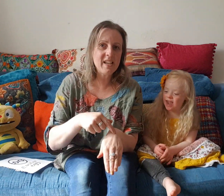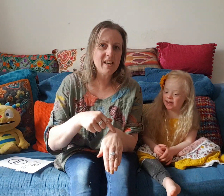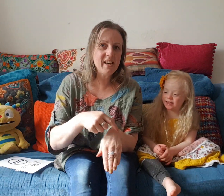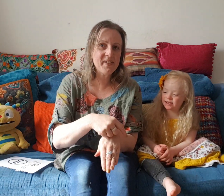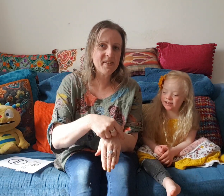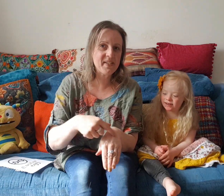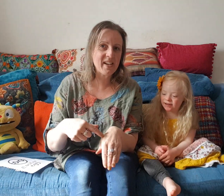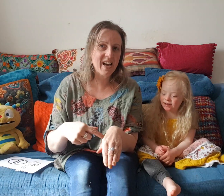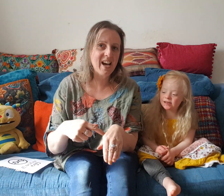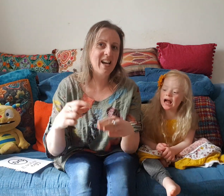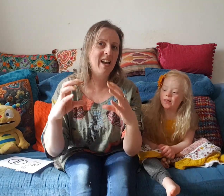Easter